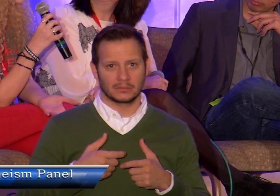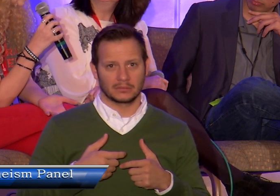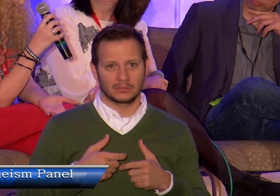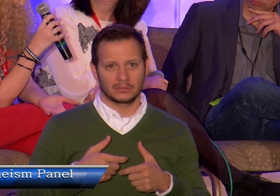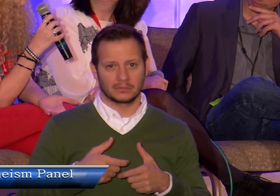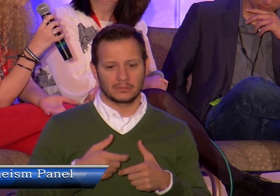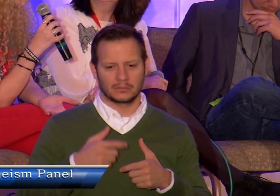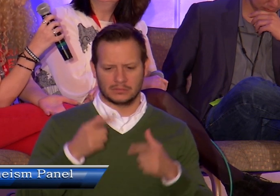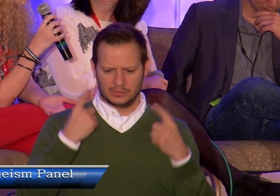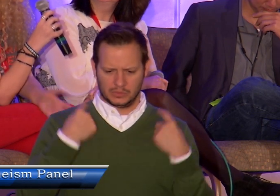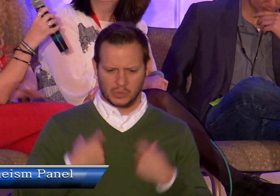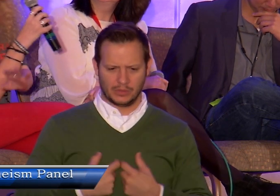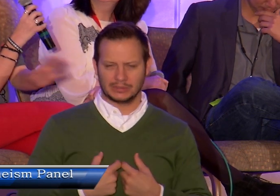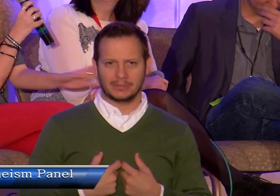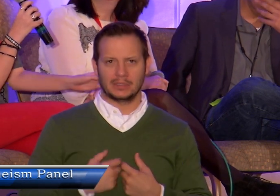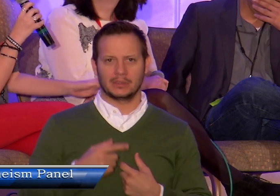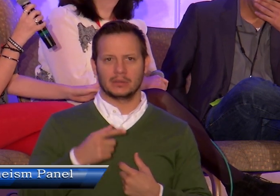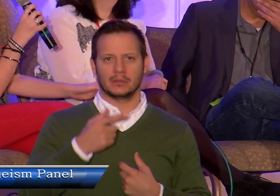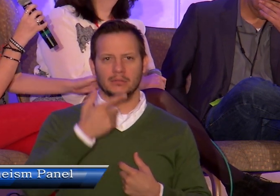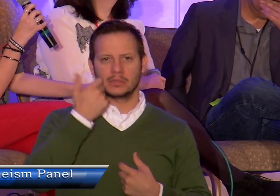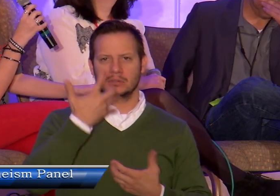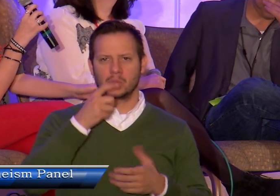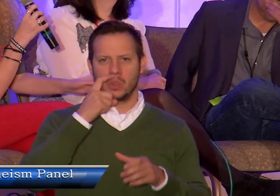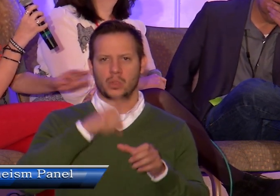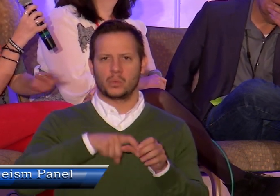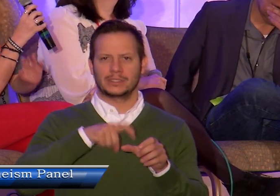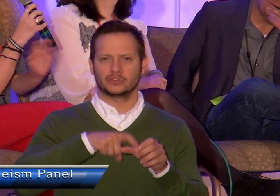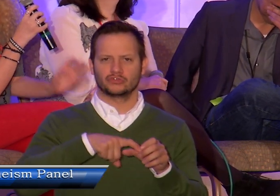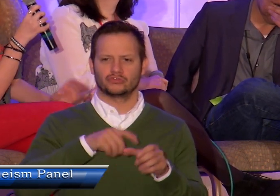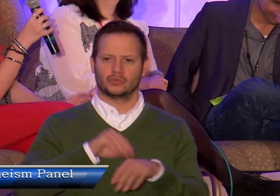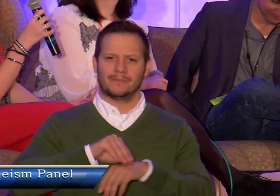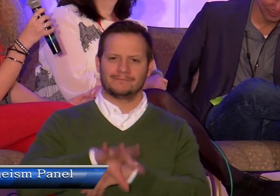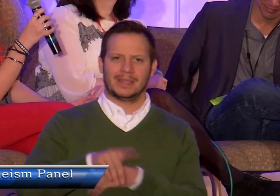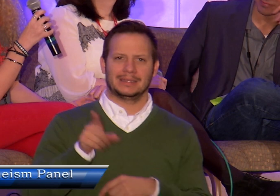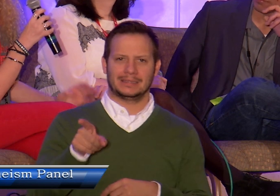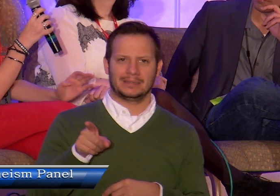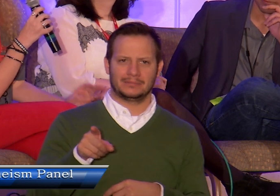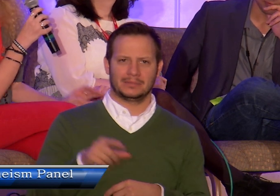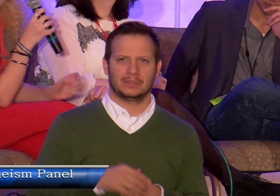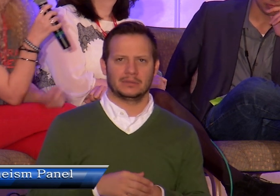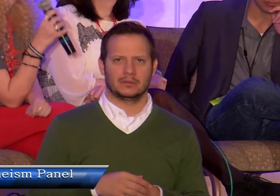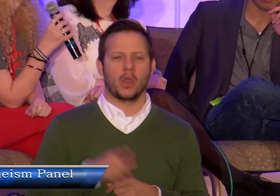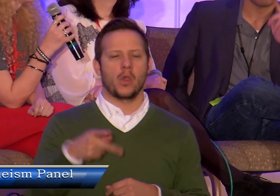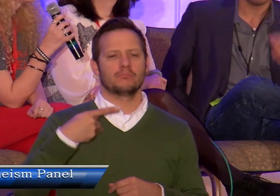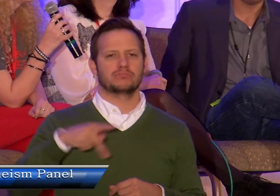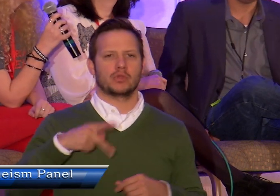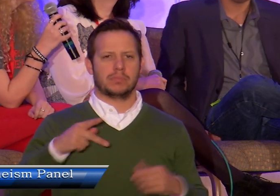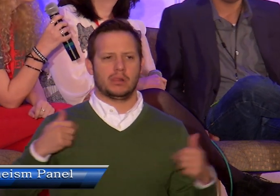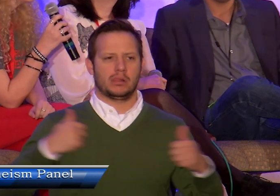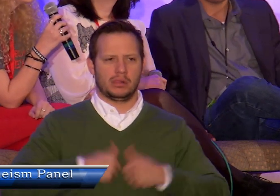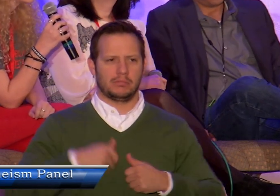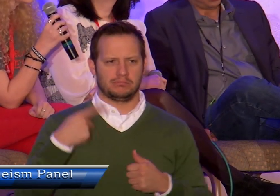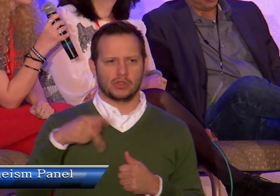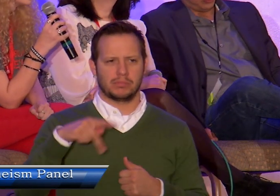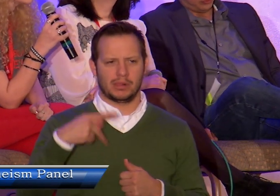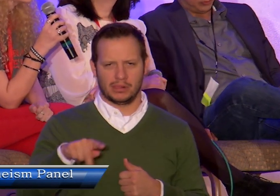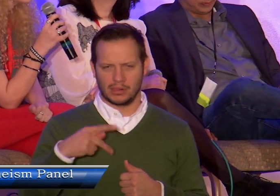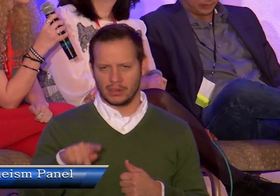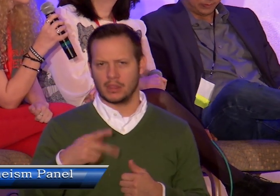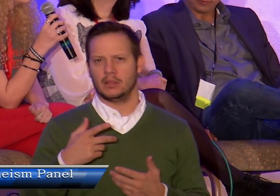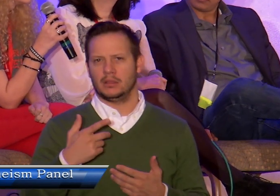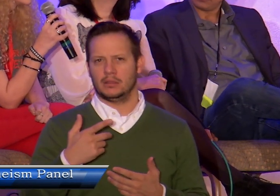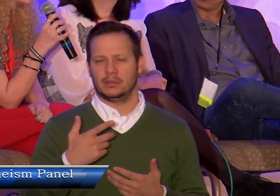don't affect him because the witches were putting curses on him, so he was wearing purple. Also, there was a